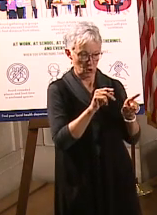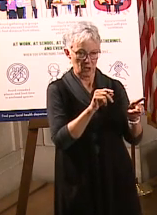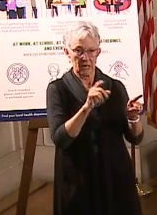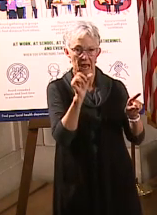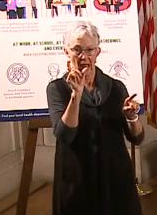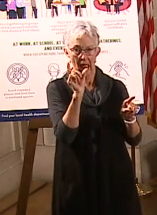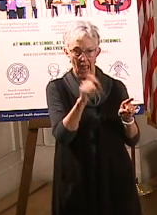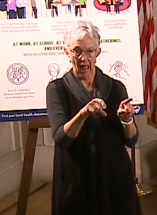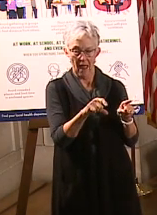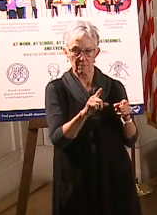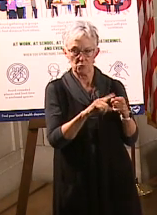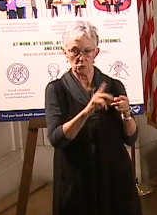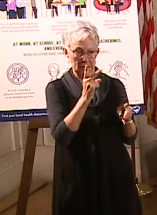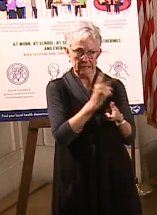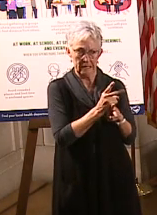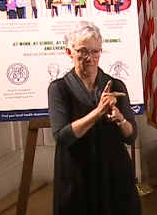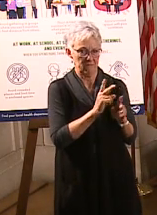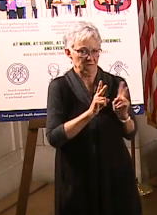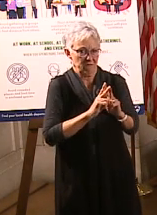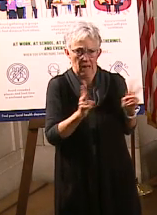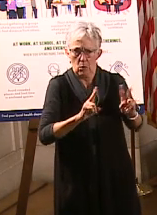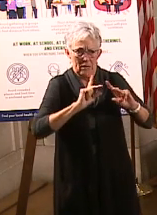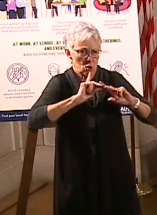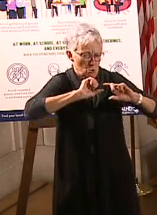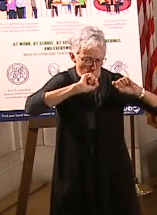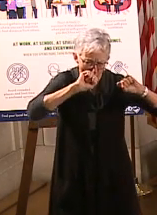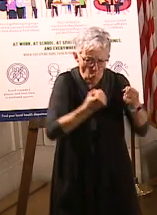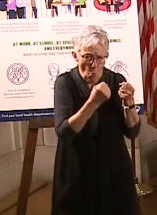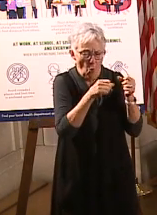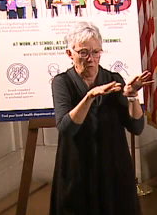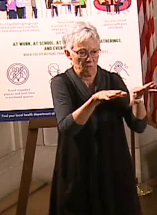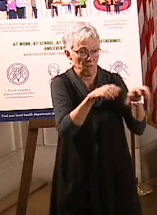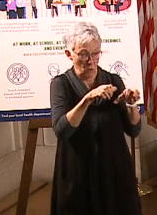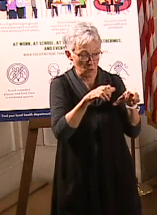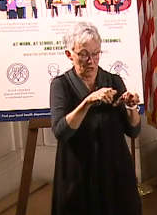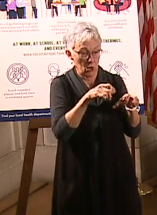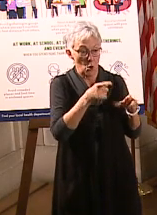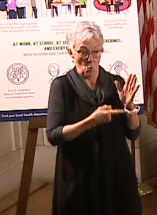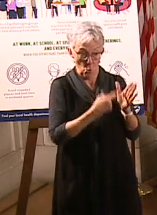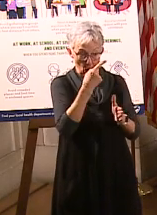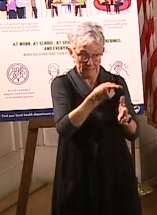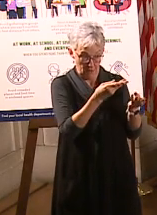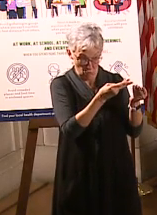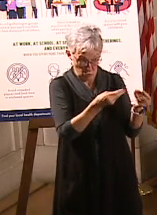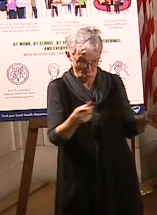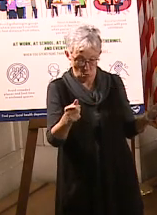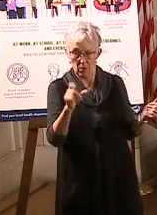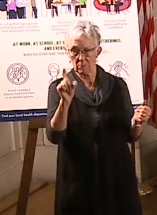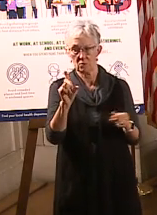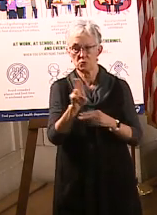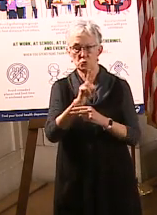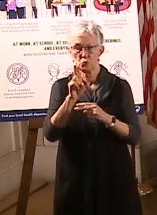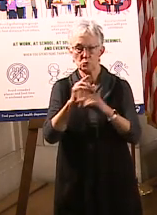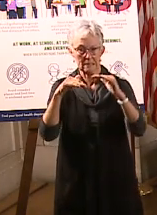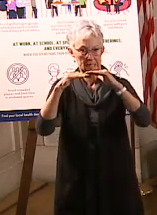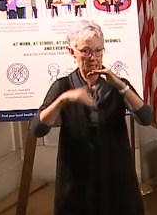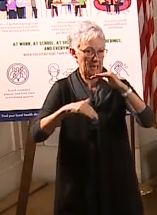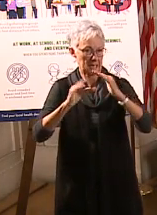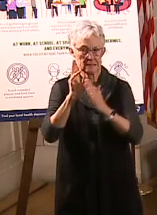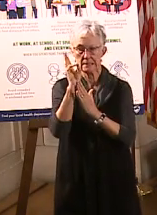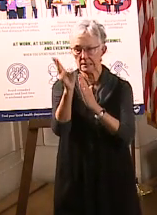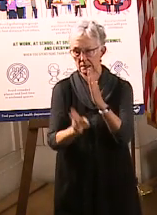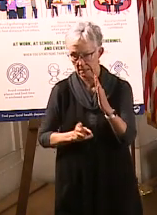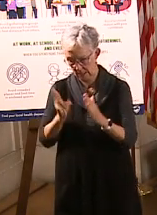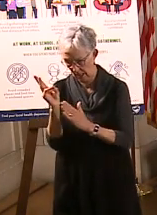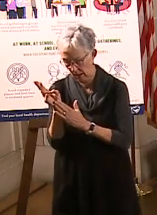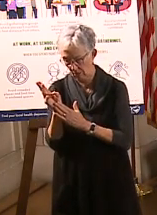has to be kept ultra cold. So once you thaw and dilute it, it has to be used within 6 hours. And that does get to the point that you may see reports, for